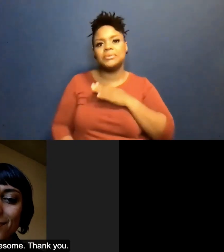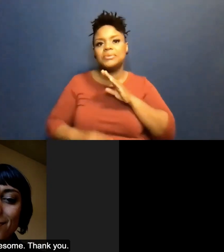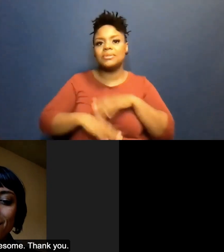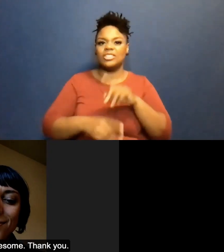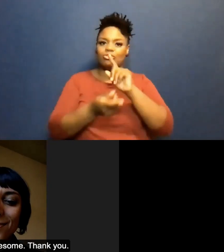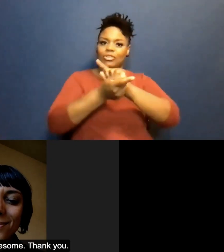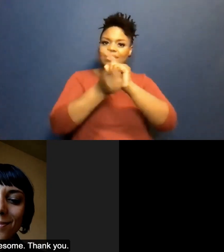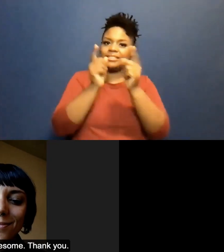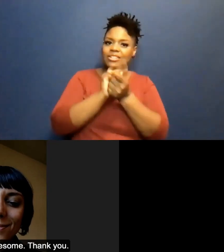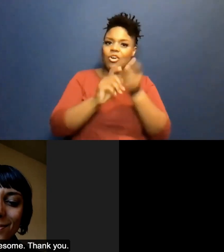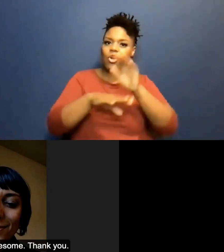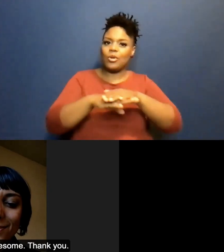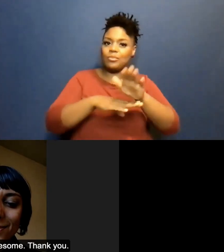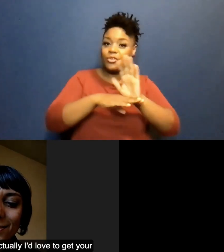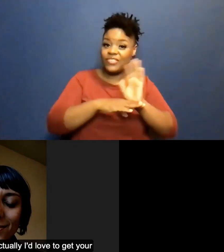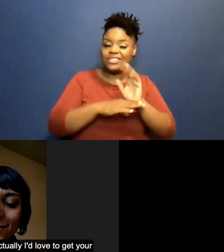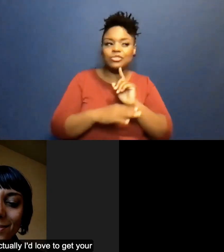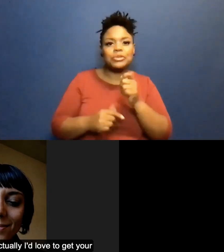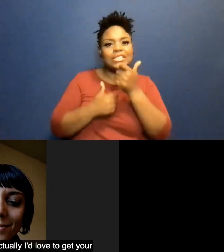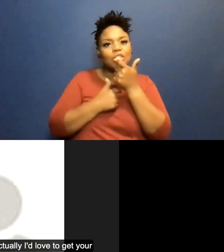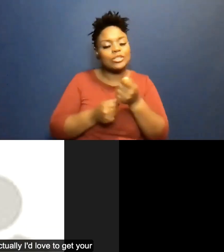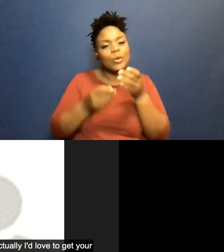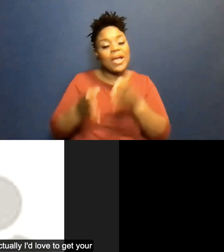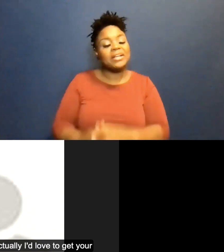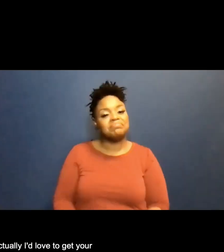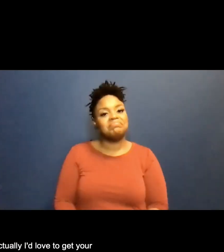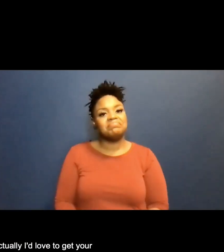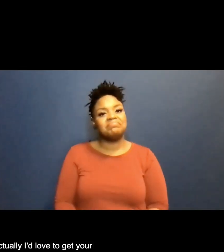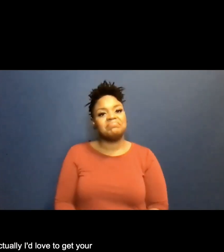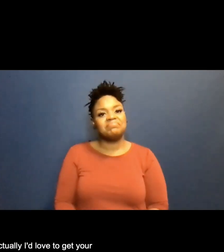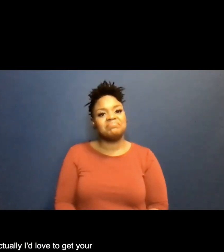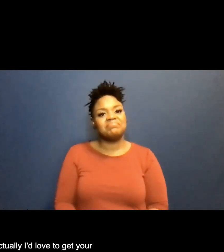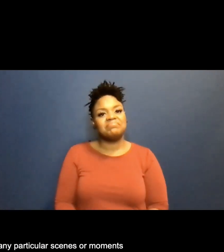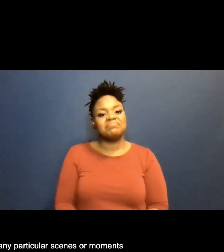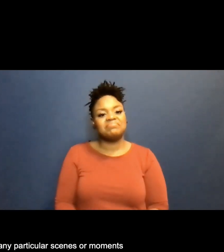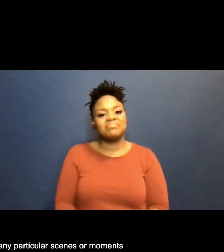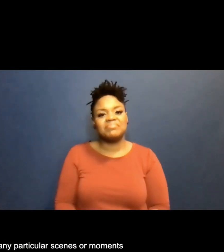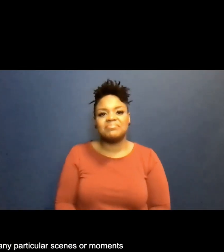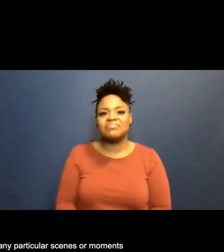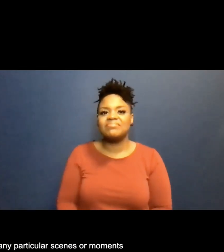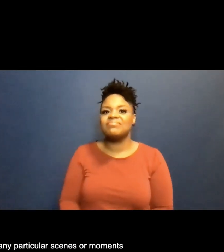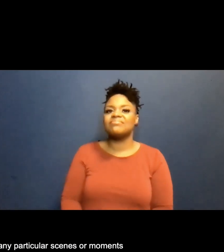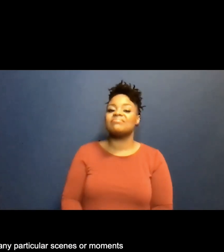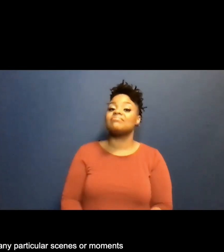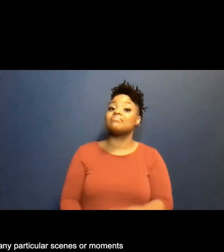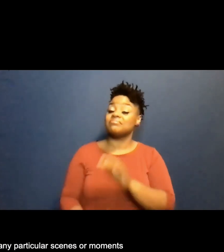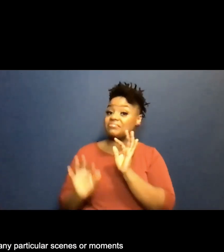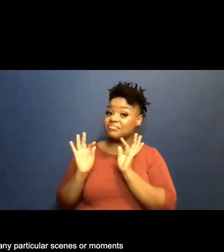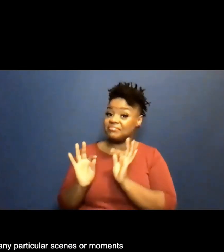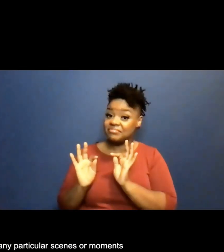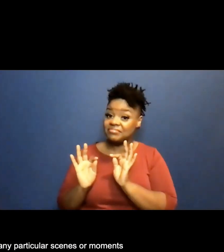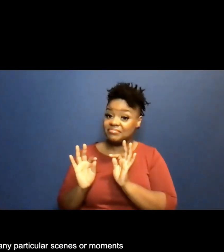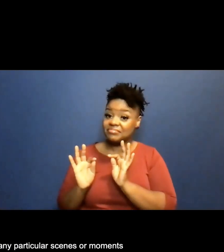awesome, thank you. So Ray, actually, I'd love to get your take on, like, are there any particular scenes or moments